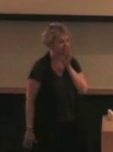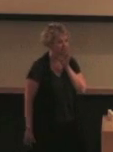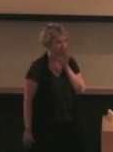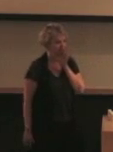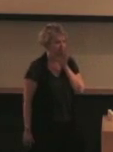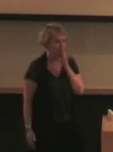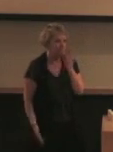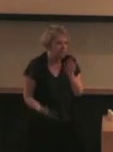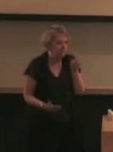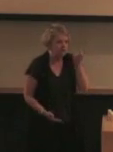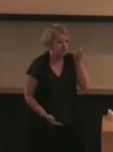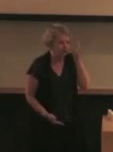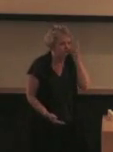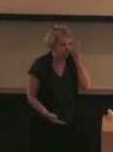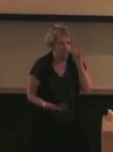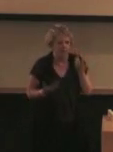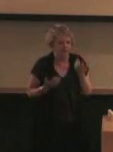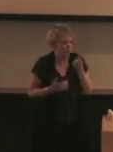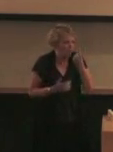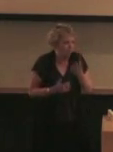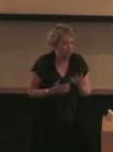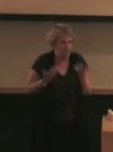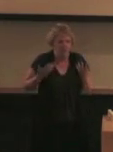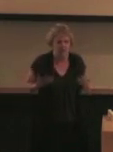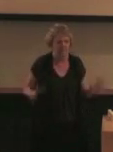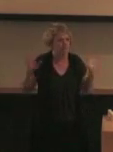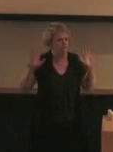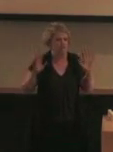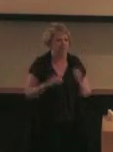They can maybe understand what you're saying. Lip reading.